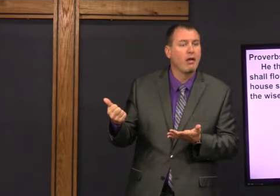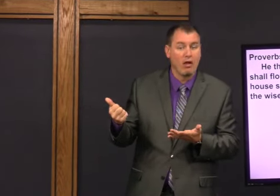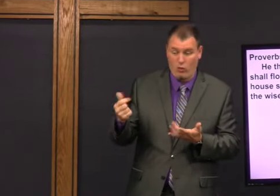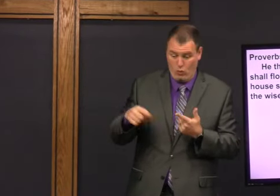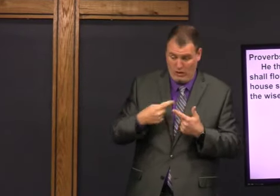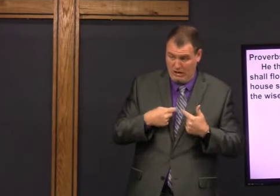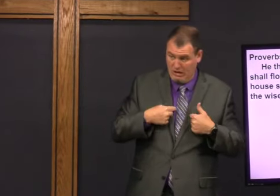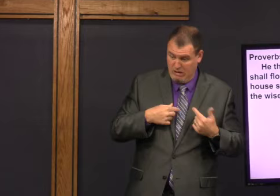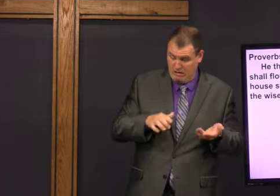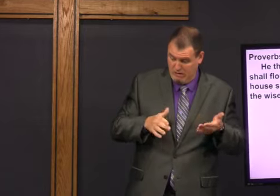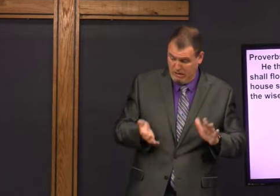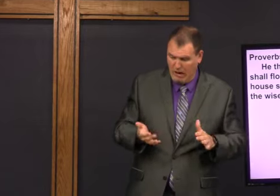kicking them out?